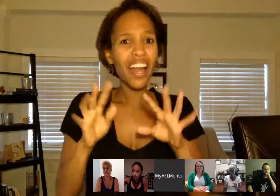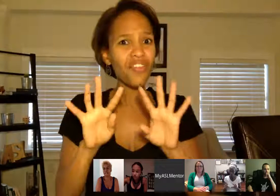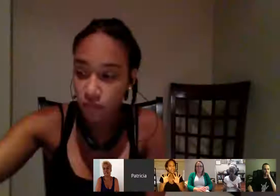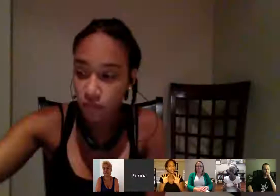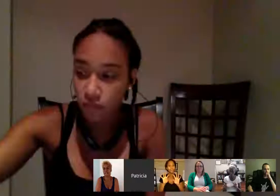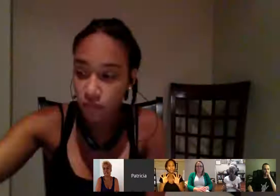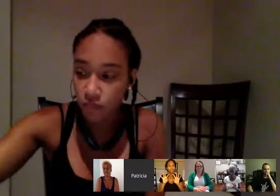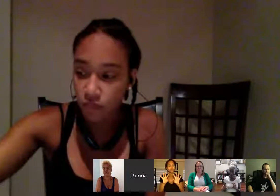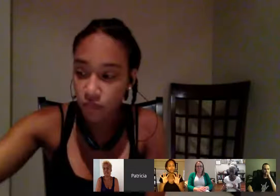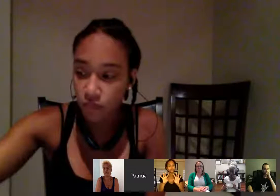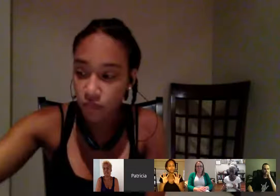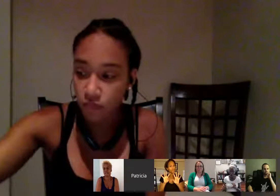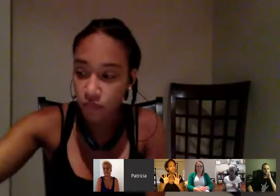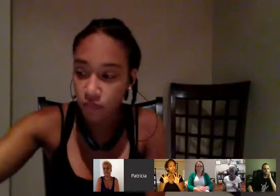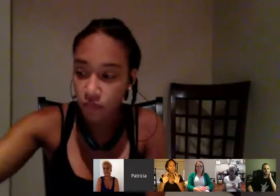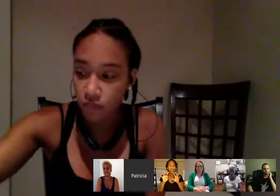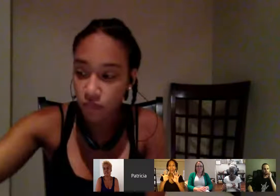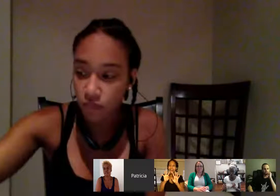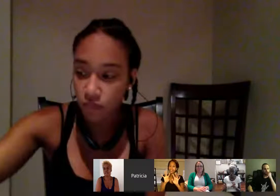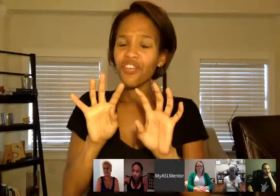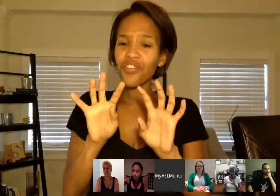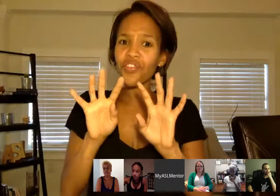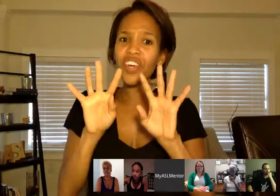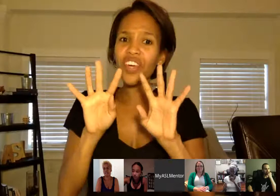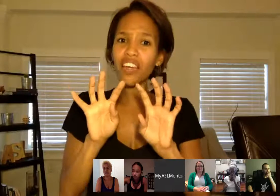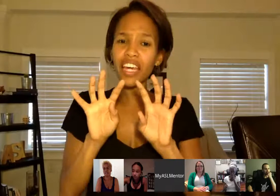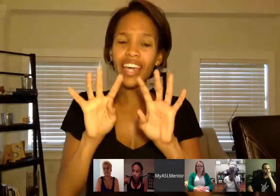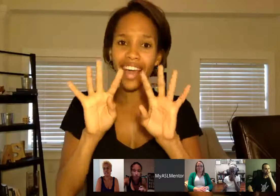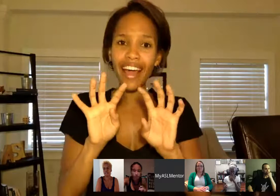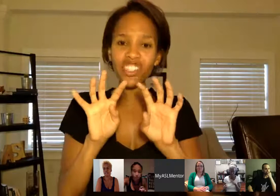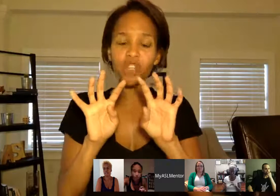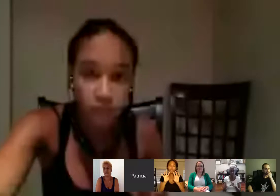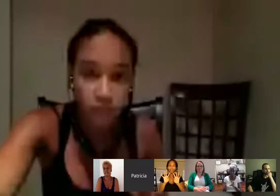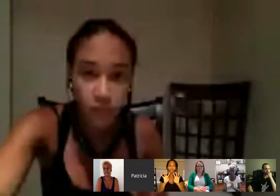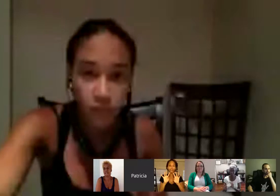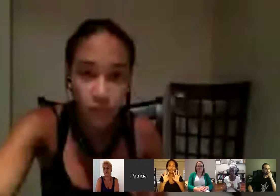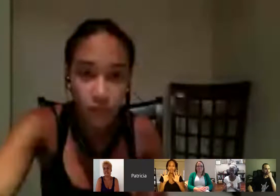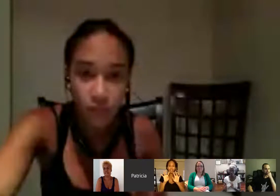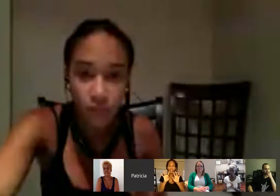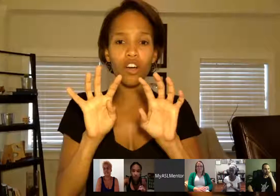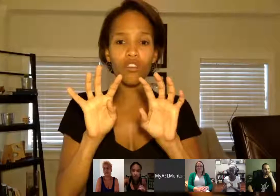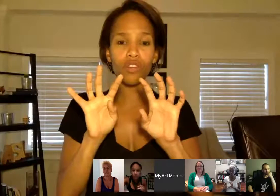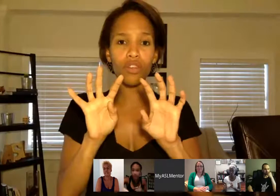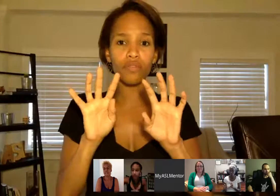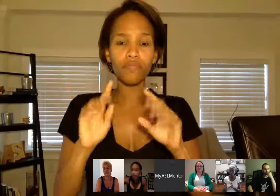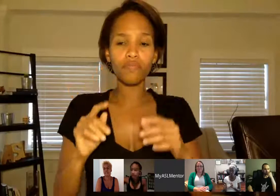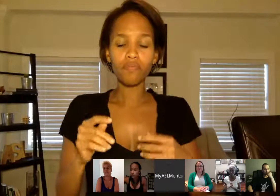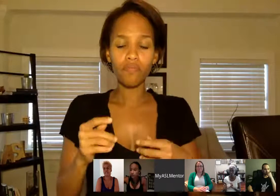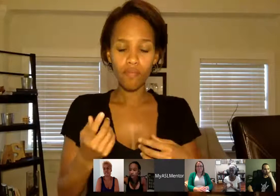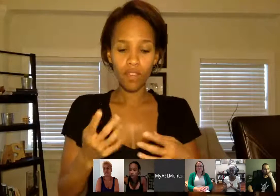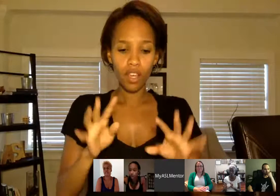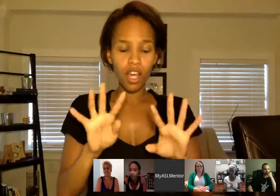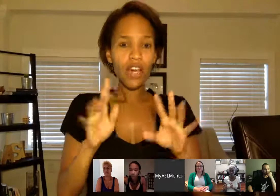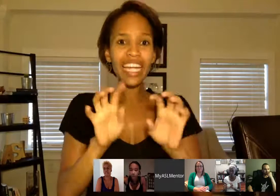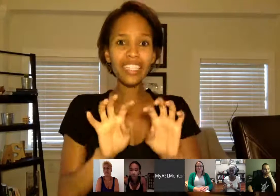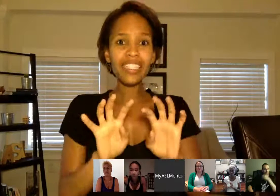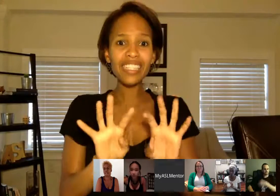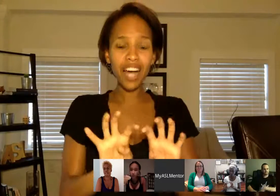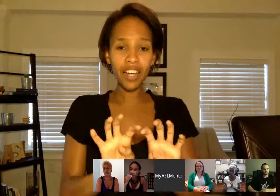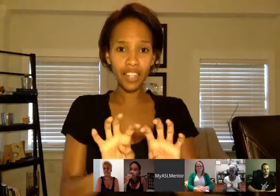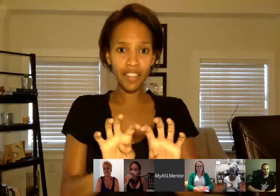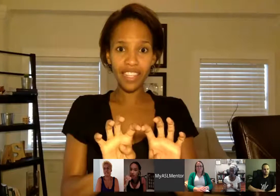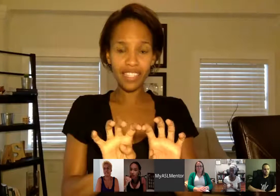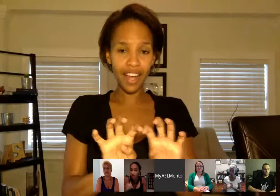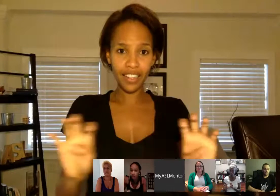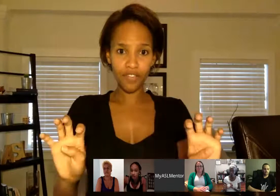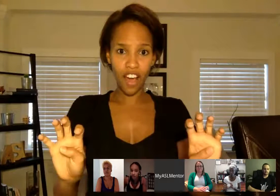Because it looks like people crouch down, kind of, or like. I think it can actually be used for people standing also. It's because it's